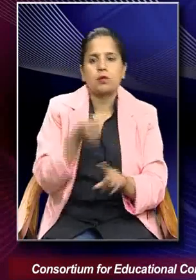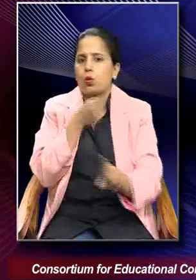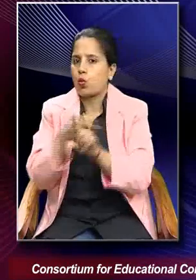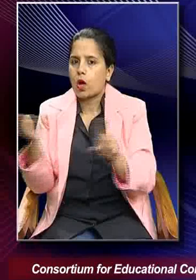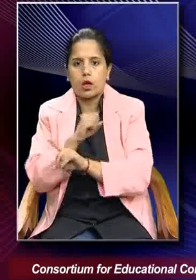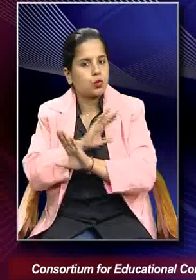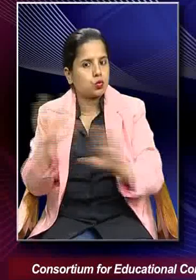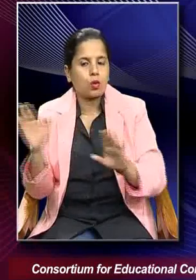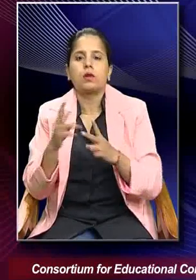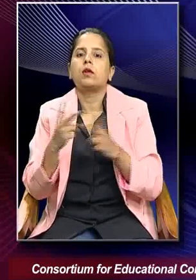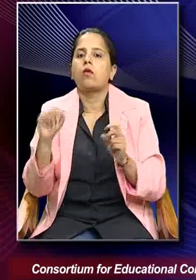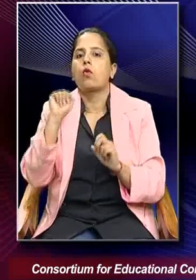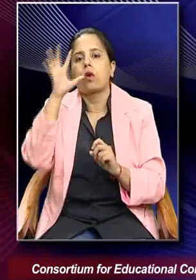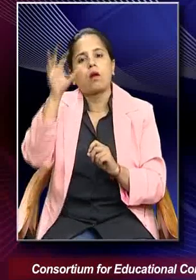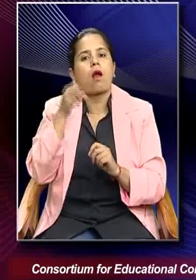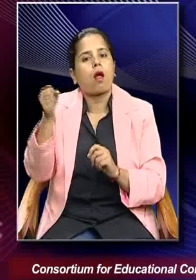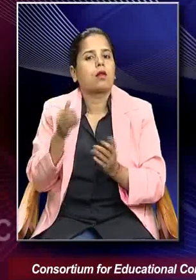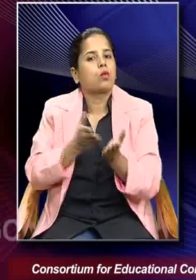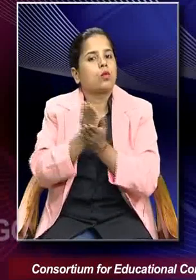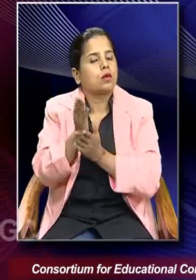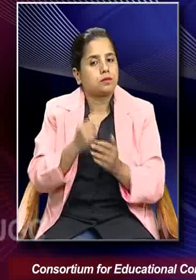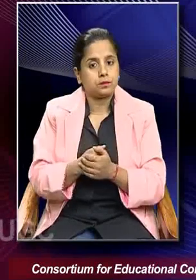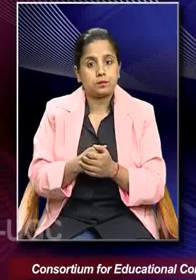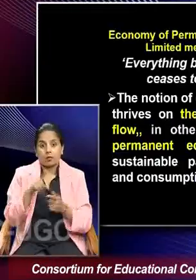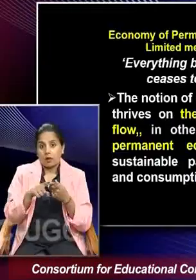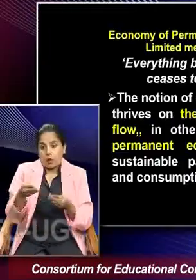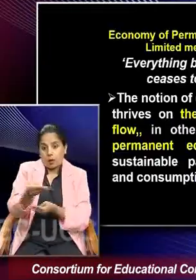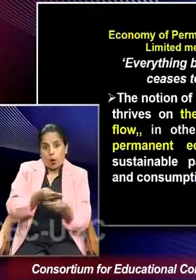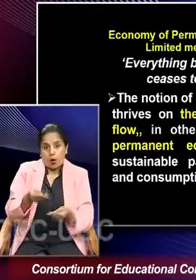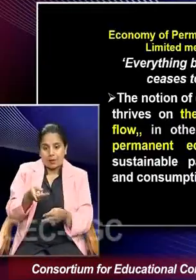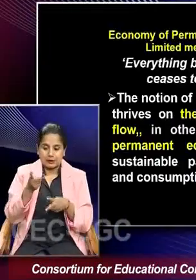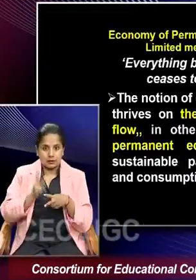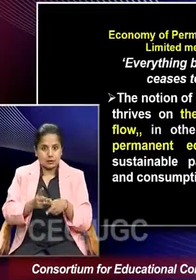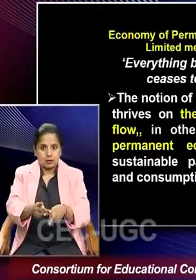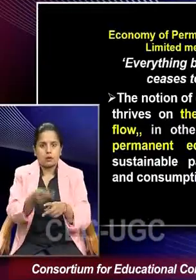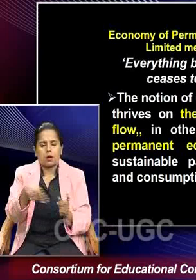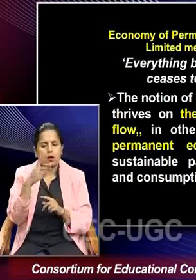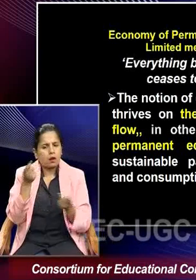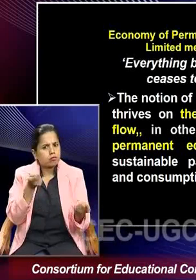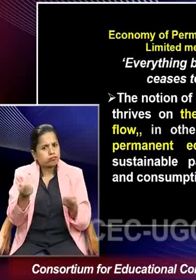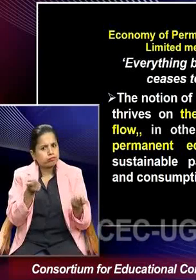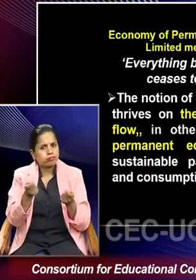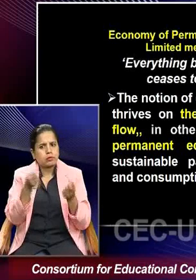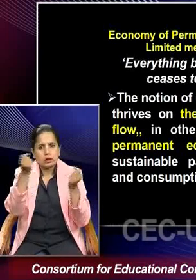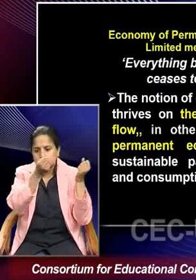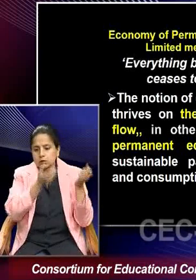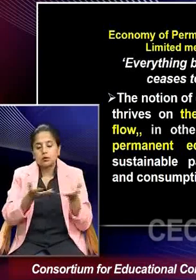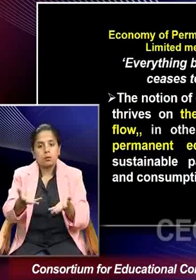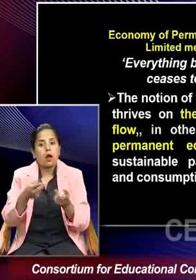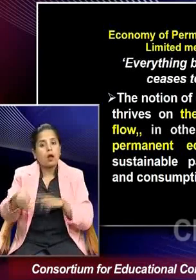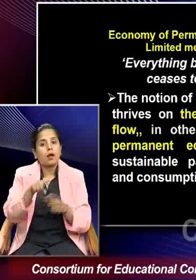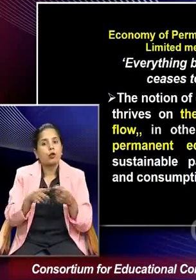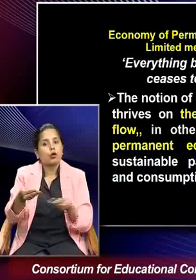non-violence. The notion of economy of permanence tackles the supply side of the